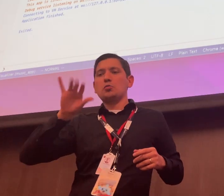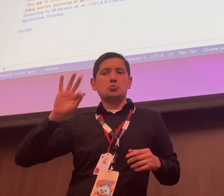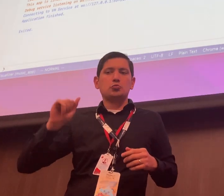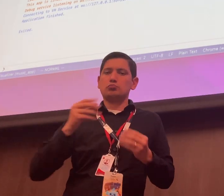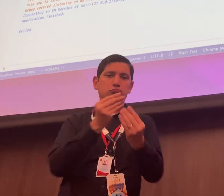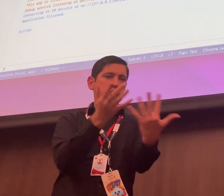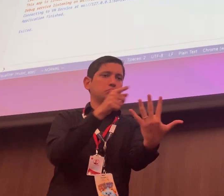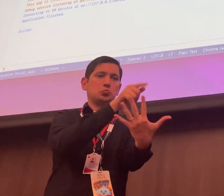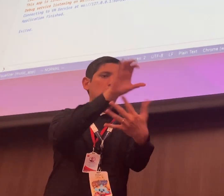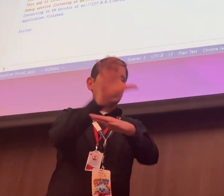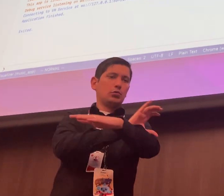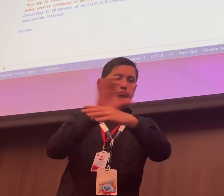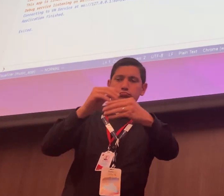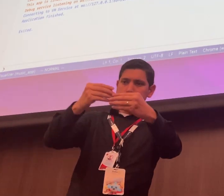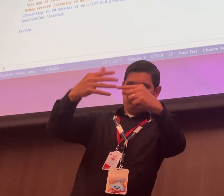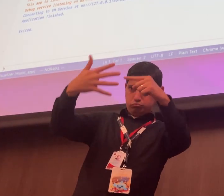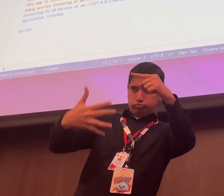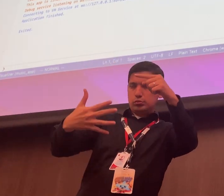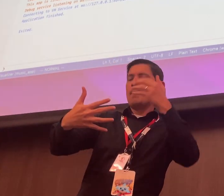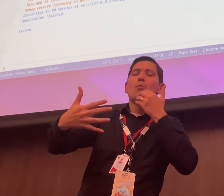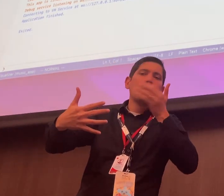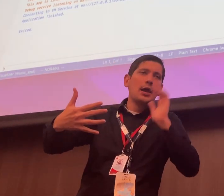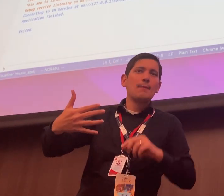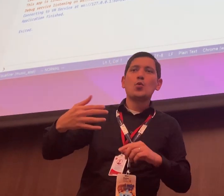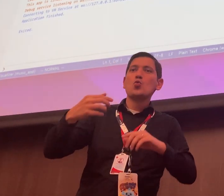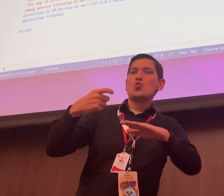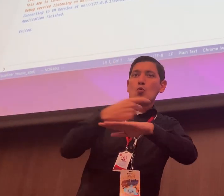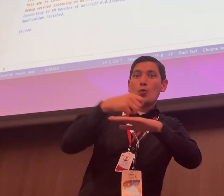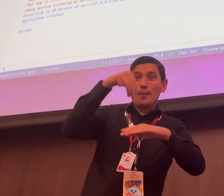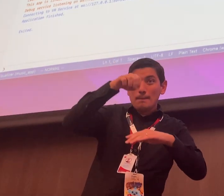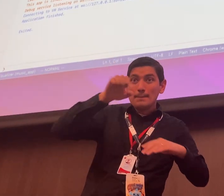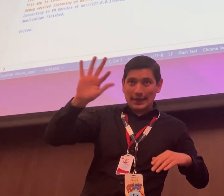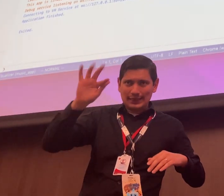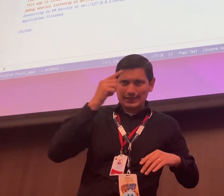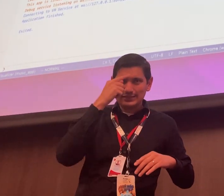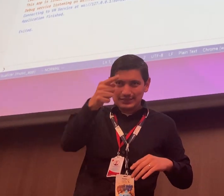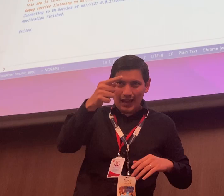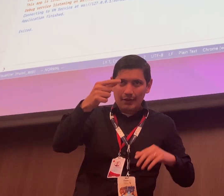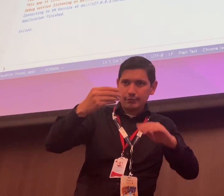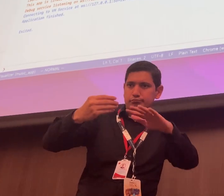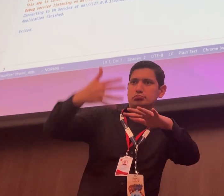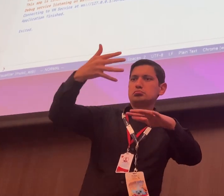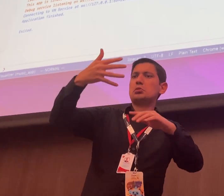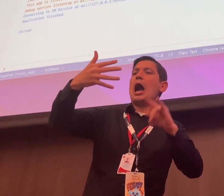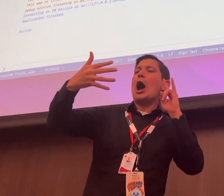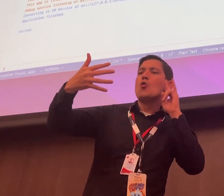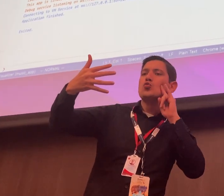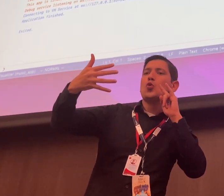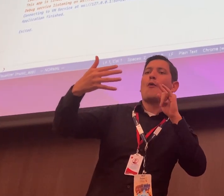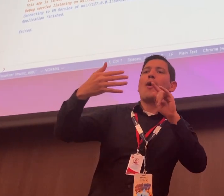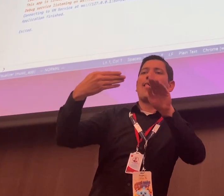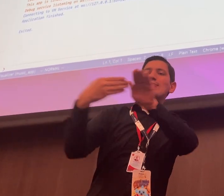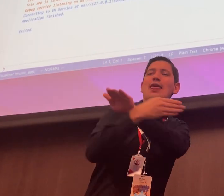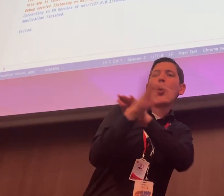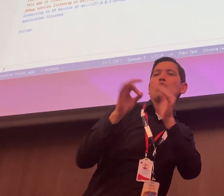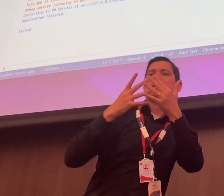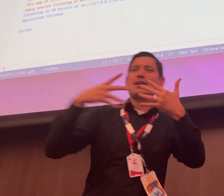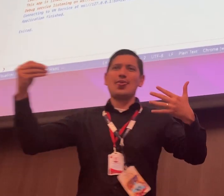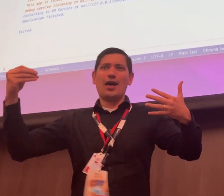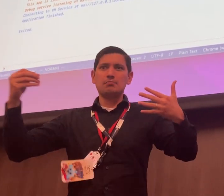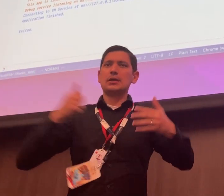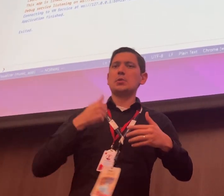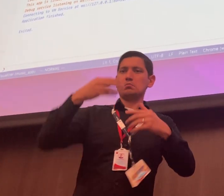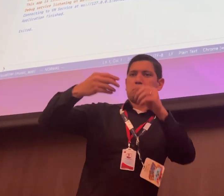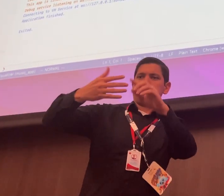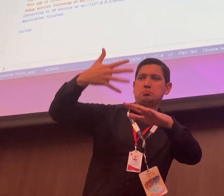available on your computer. So if you've used Google Meet, right, you have to sometimes select your audio input device,